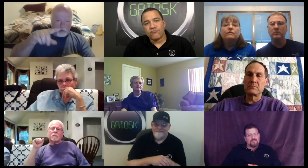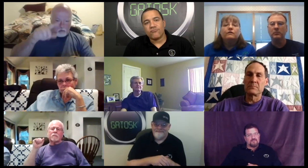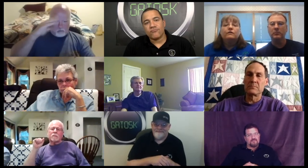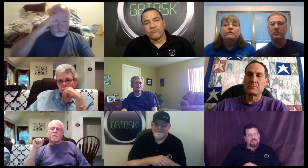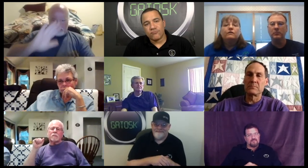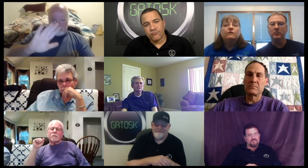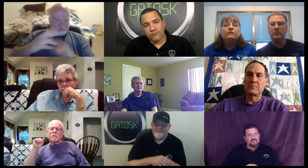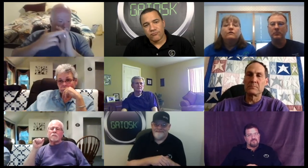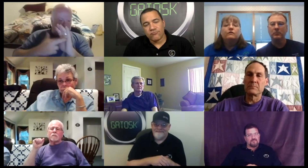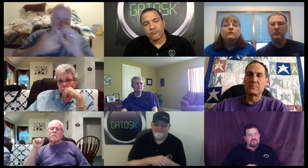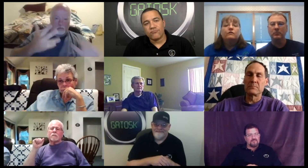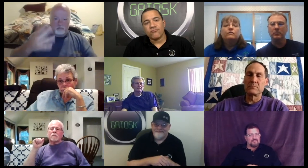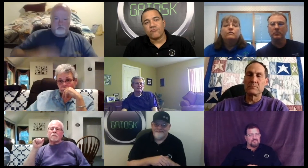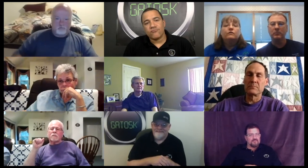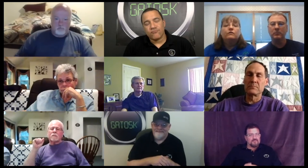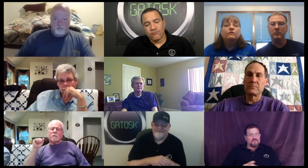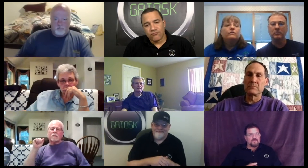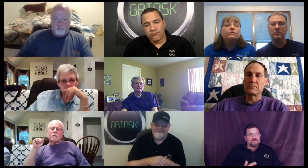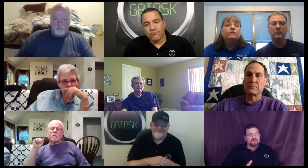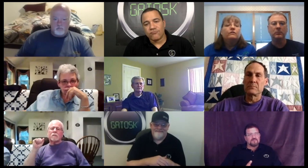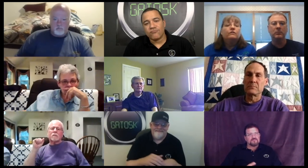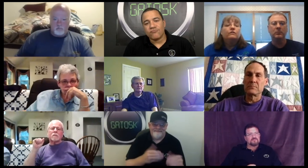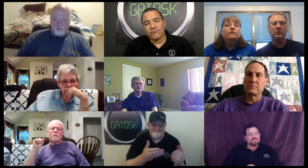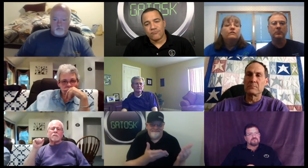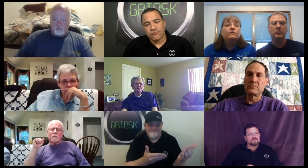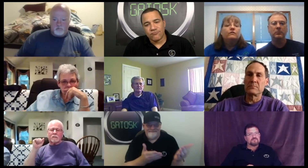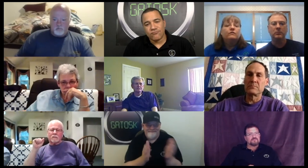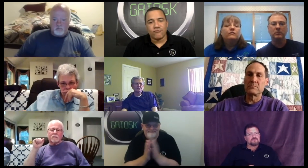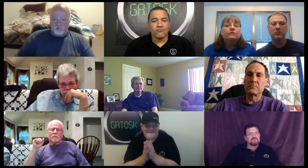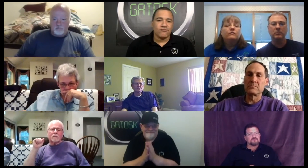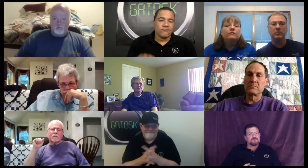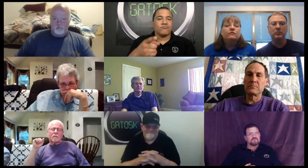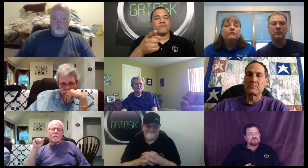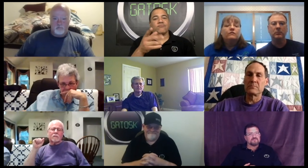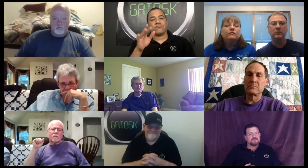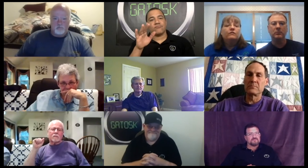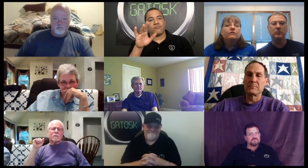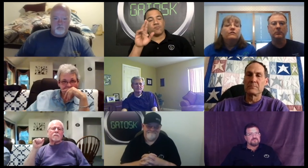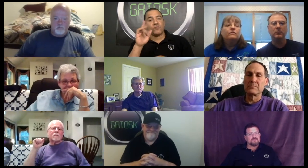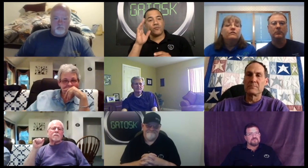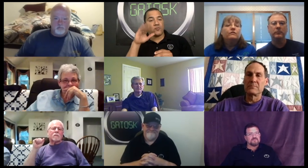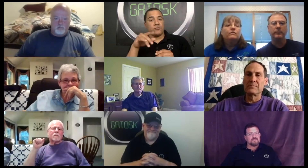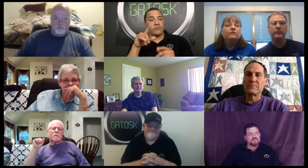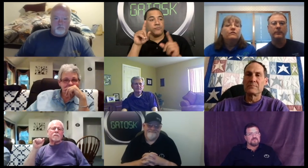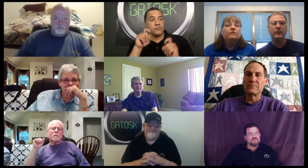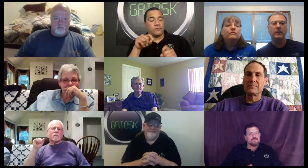want to keep paying money for the tests if they fail. What is your rule, or what's your policy on that?